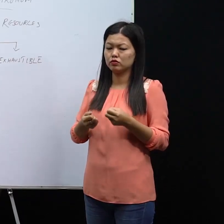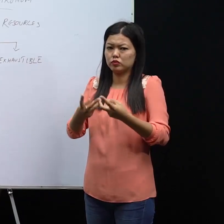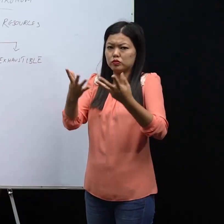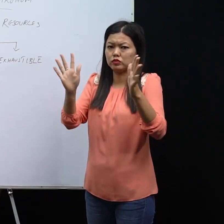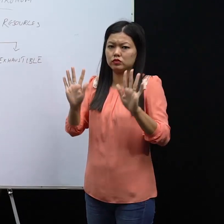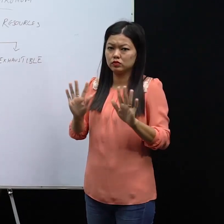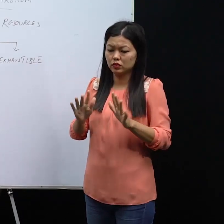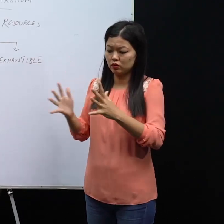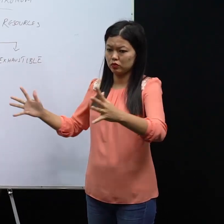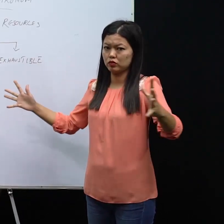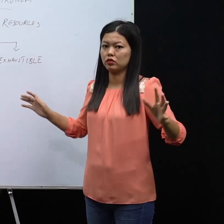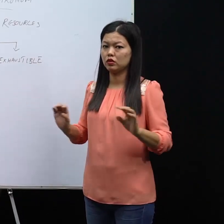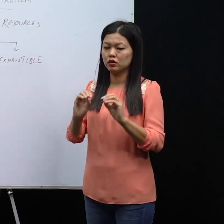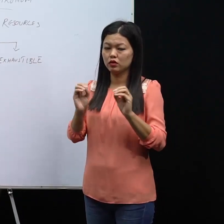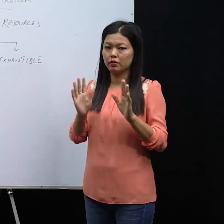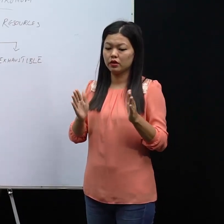Limited